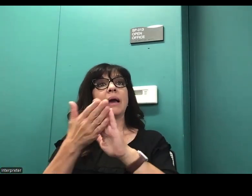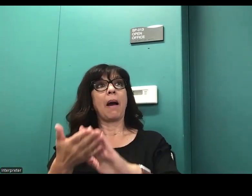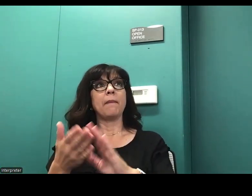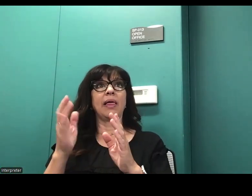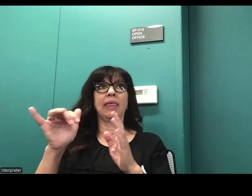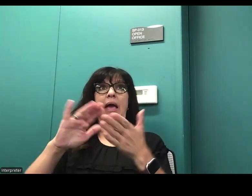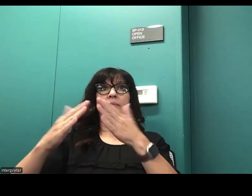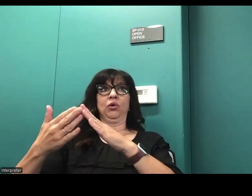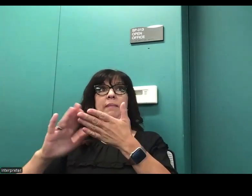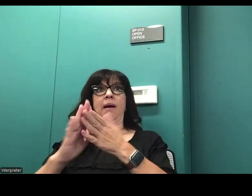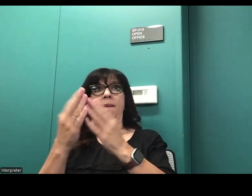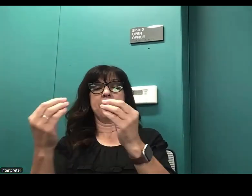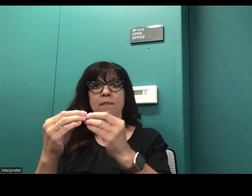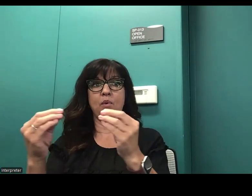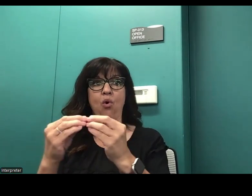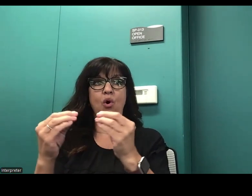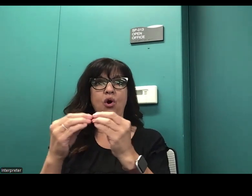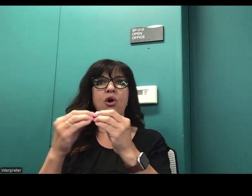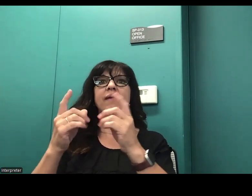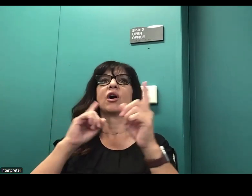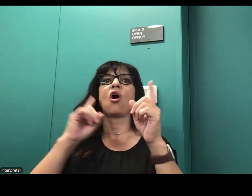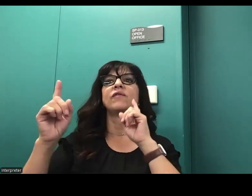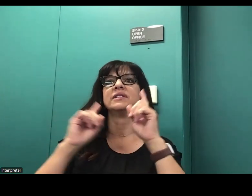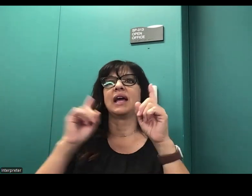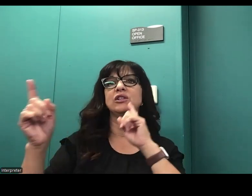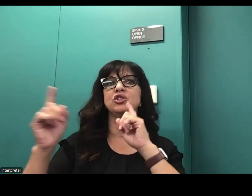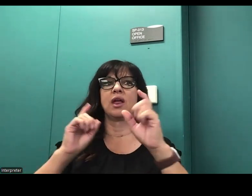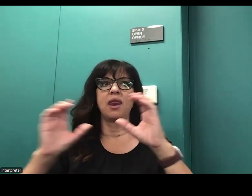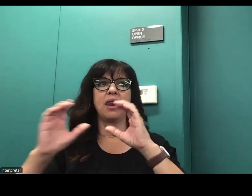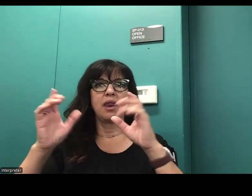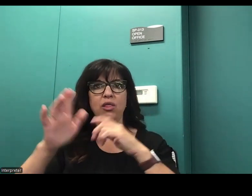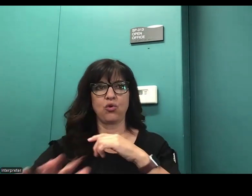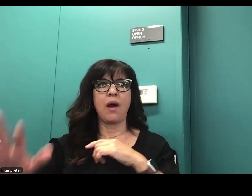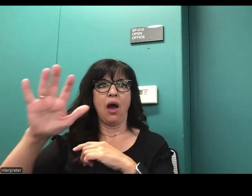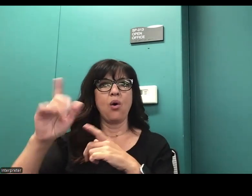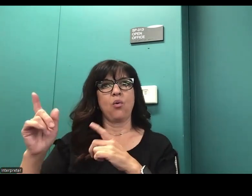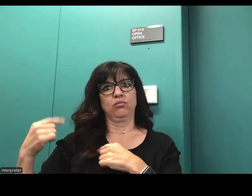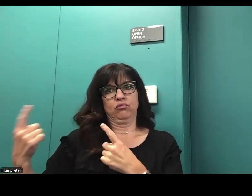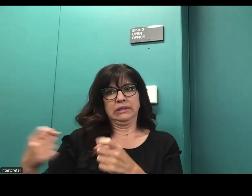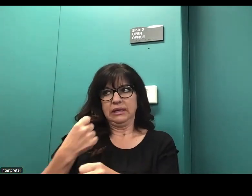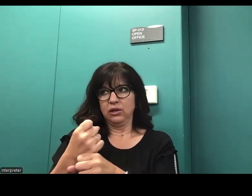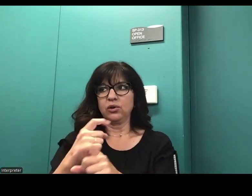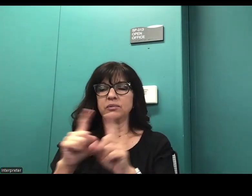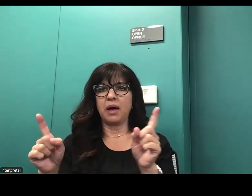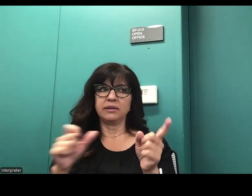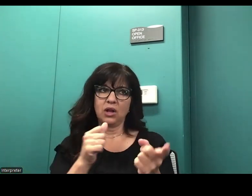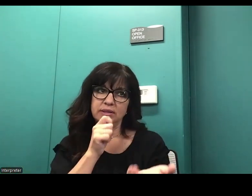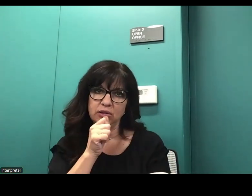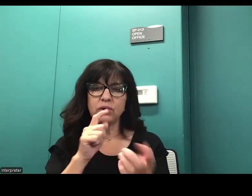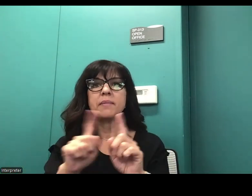that community has become more and more of a conversation throughout the last years. Not a big secret.